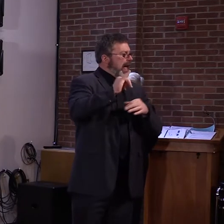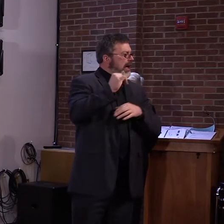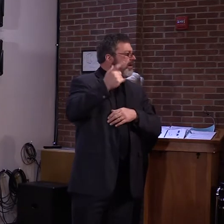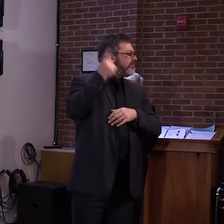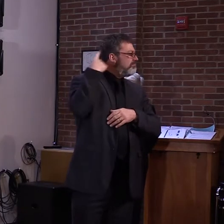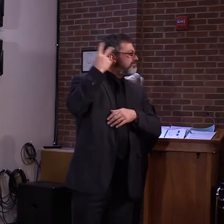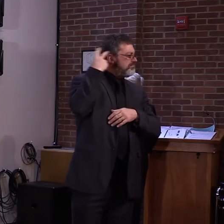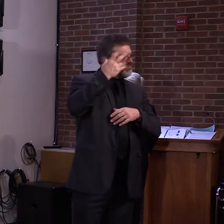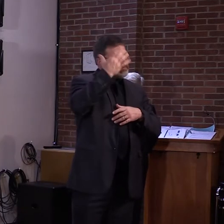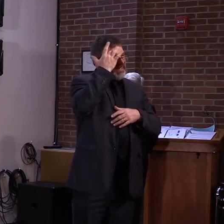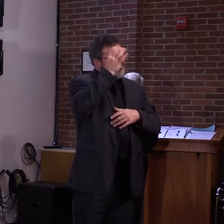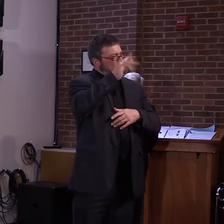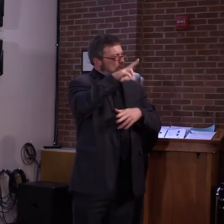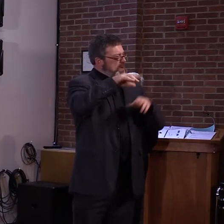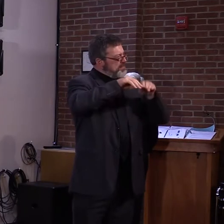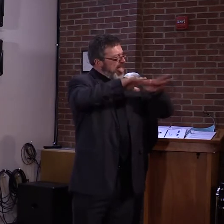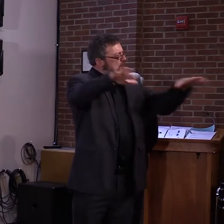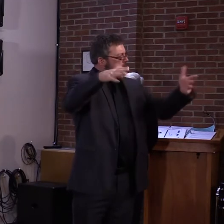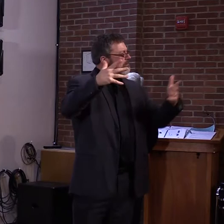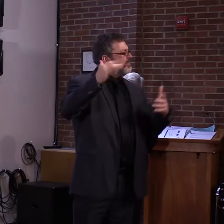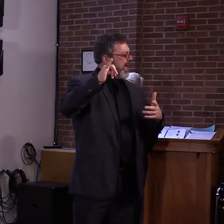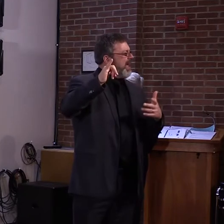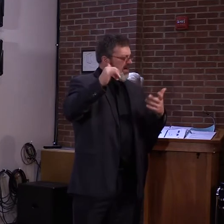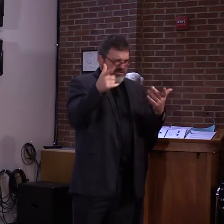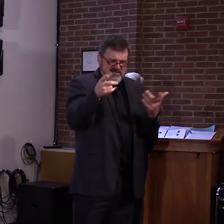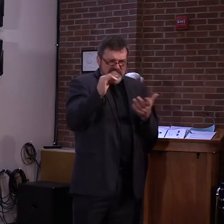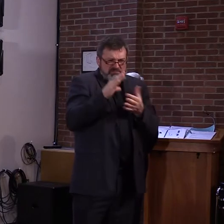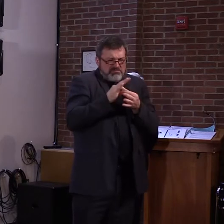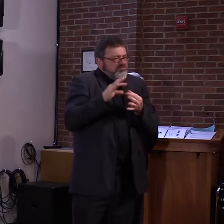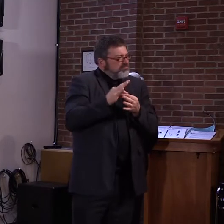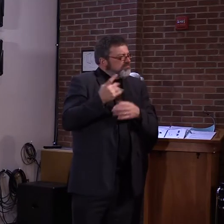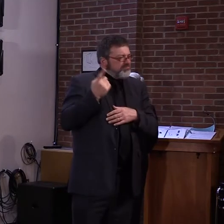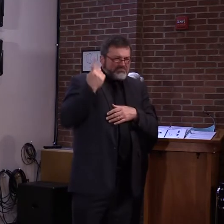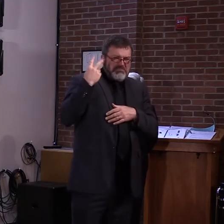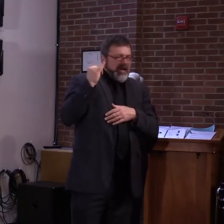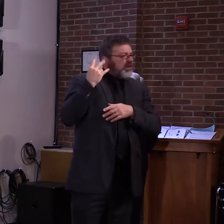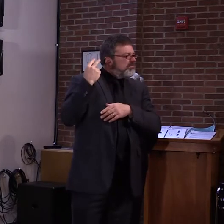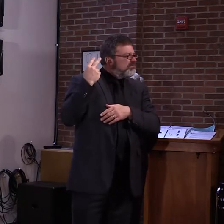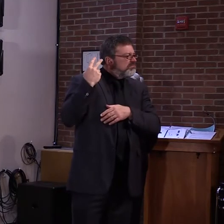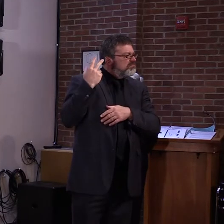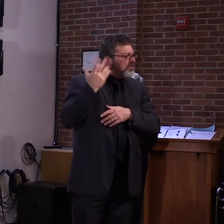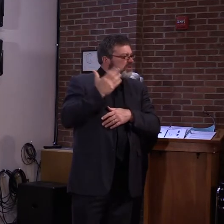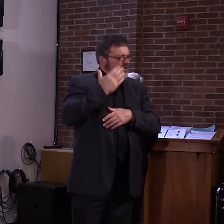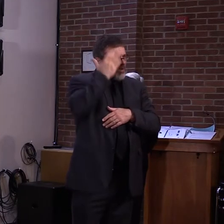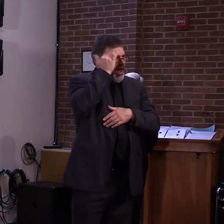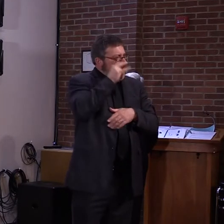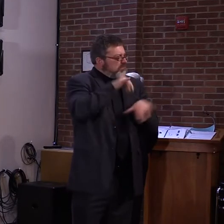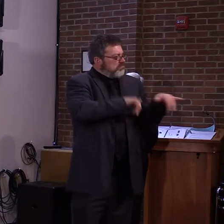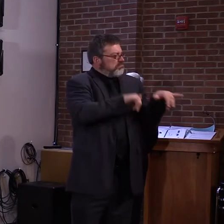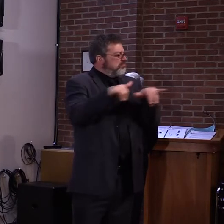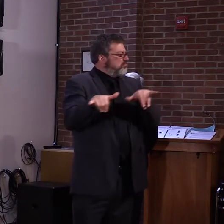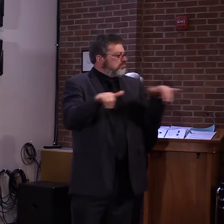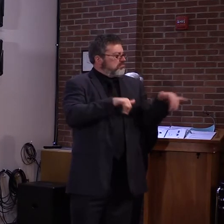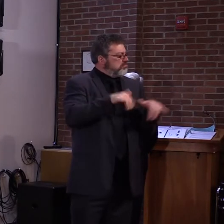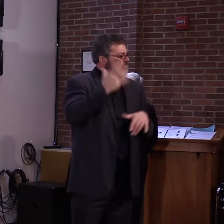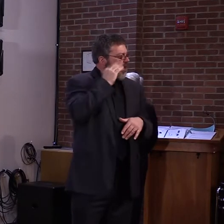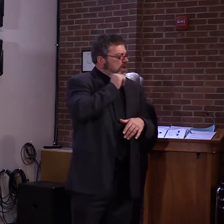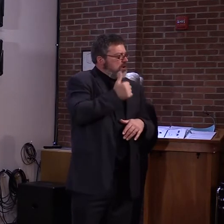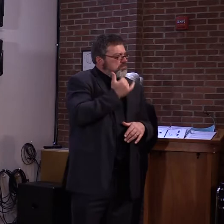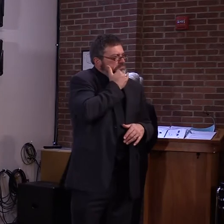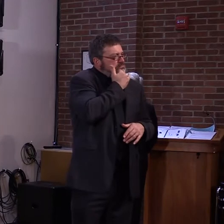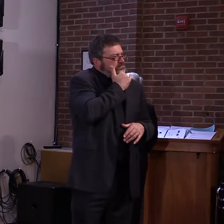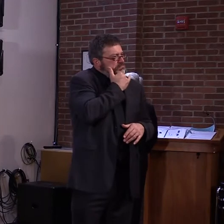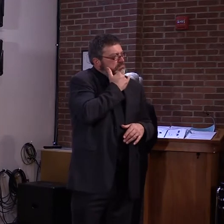Yeah, that very well might be the case, but it's a question of whether the state reports the data. So we'll strike that balance